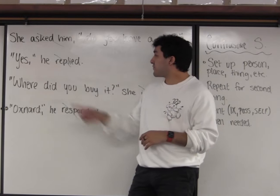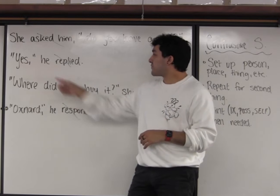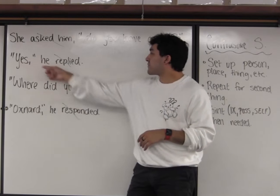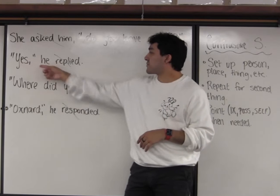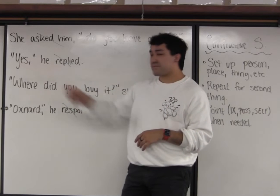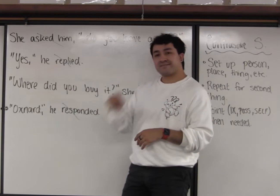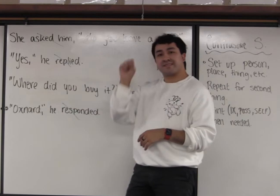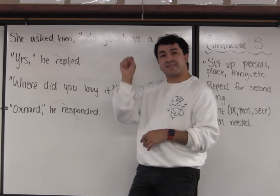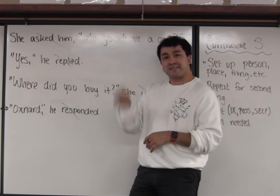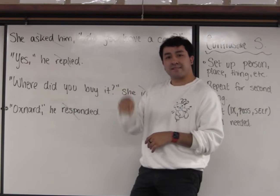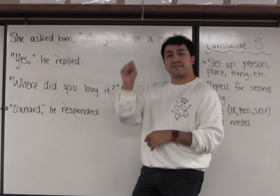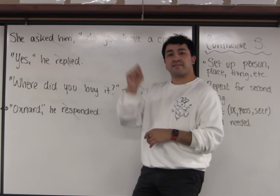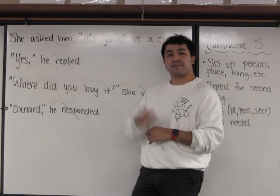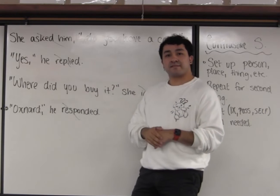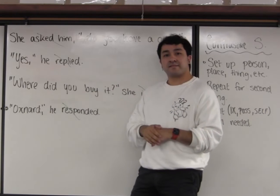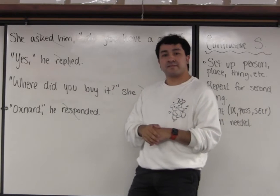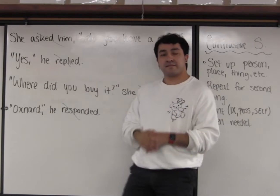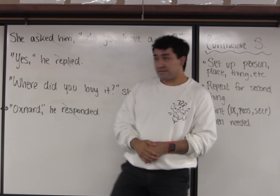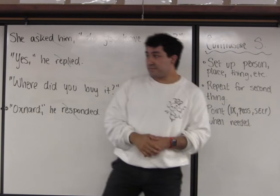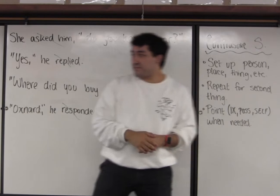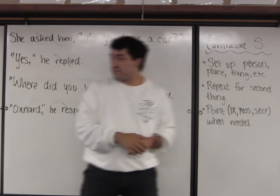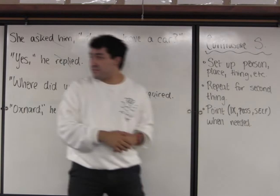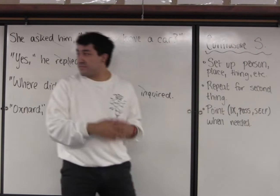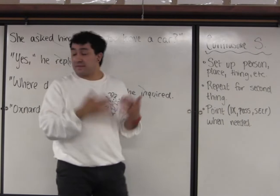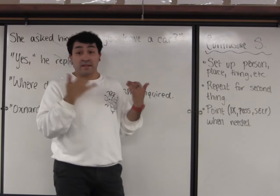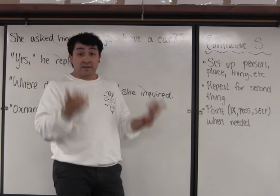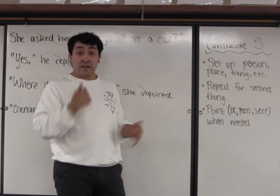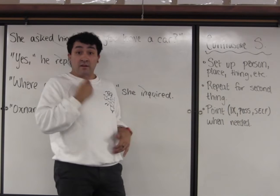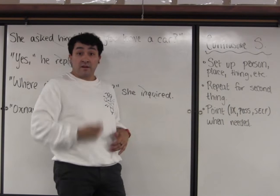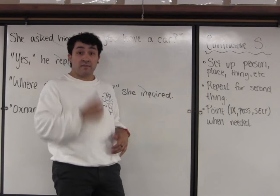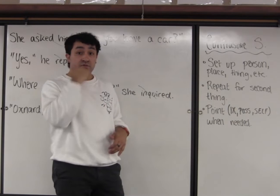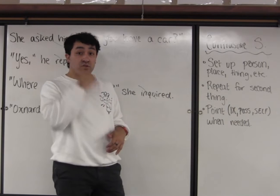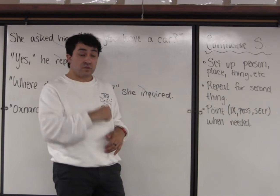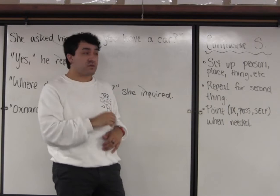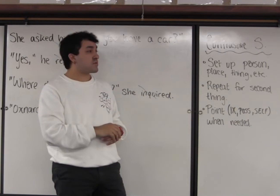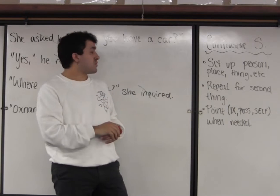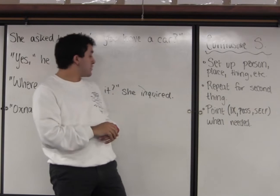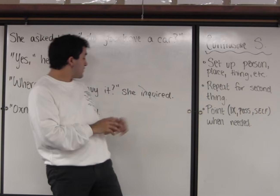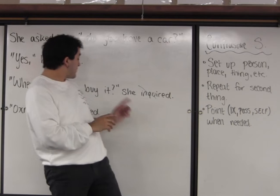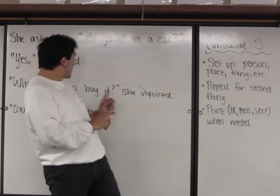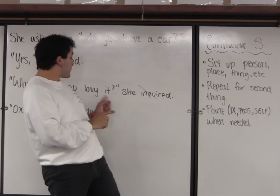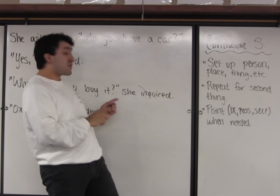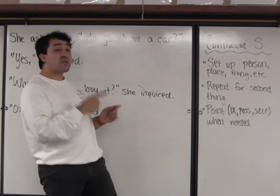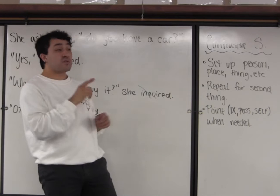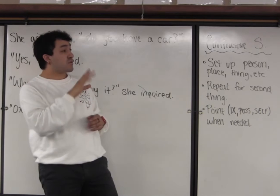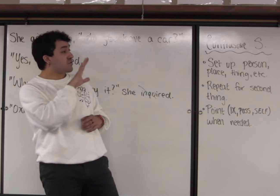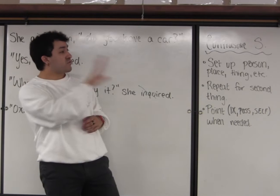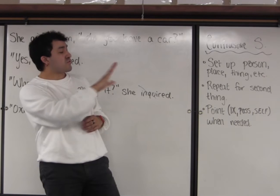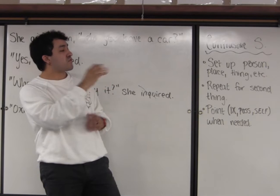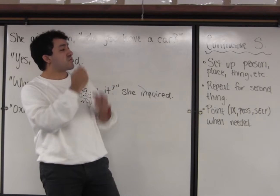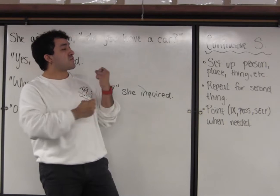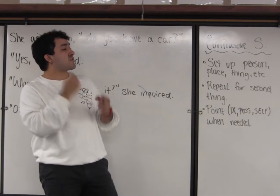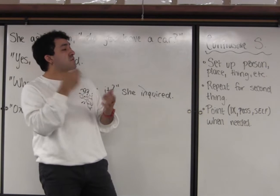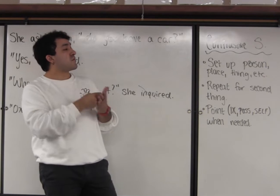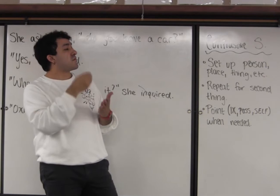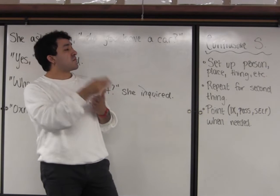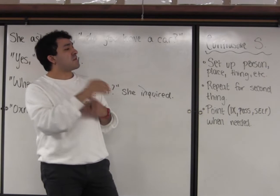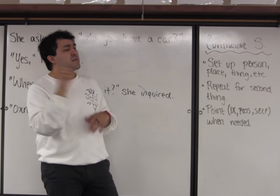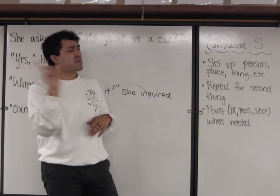I'm just role shifting into him and signing yes. Okay, now her again, and I can ask the next question. Where